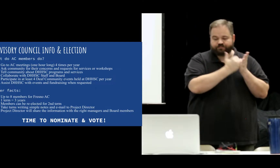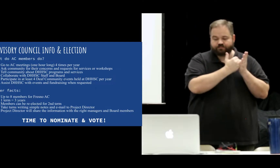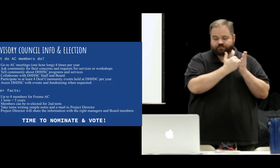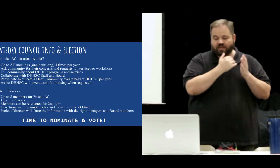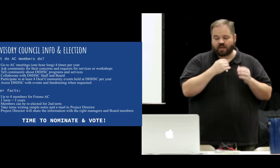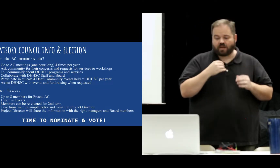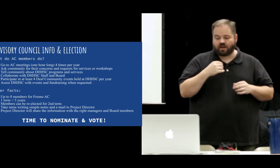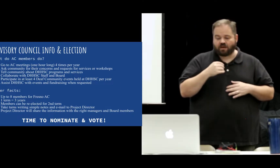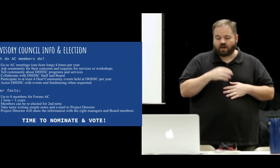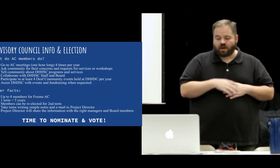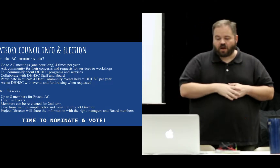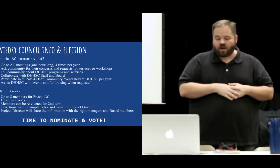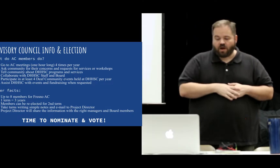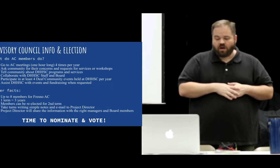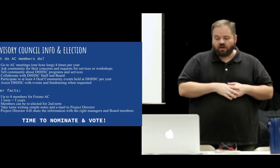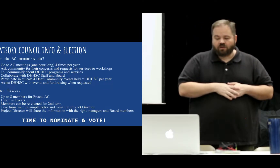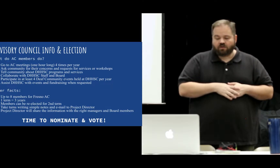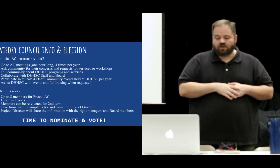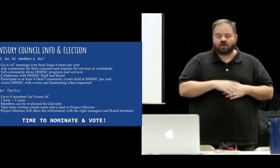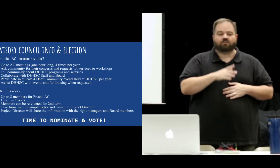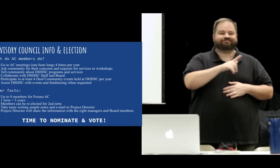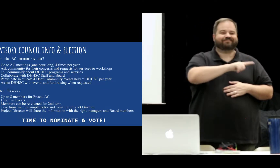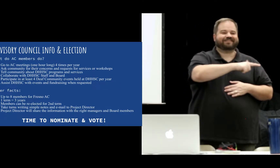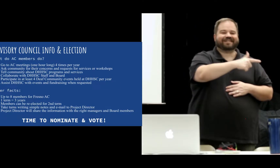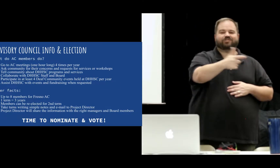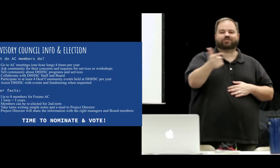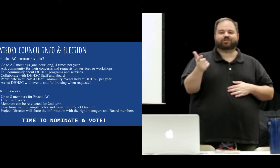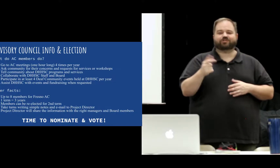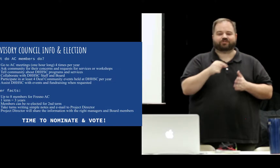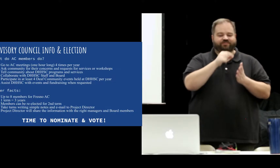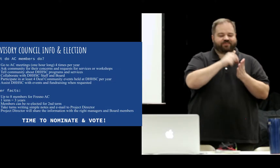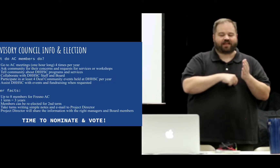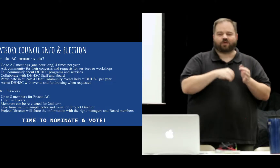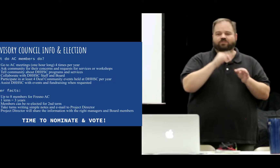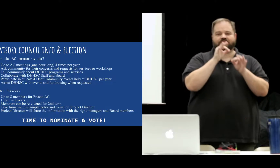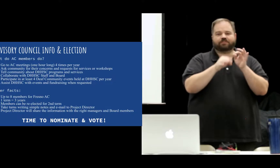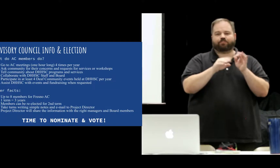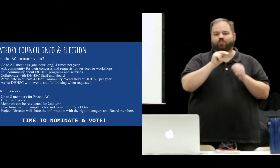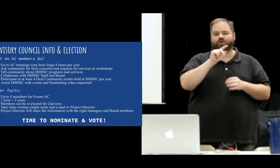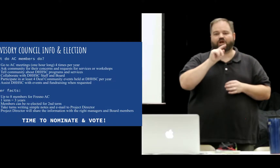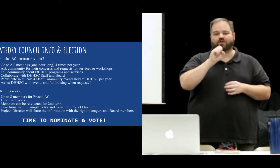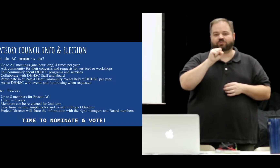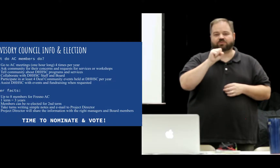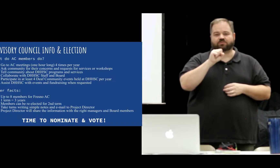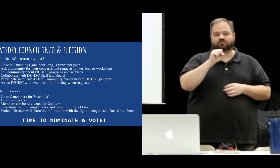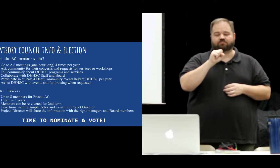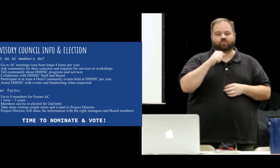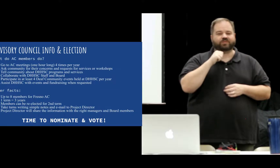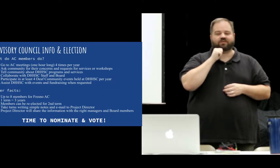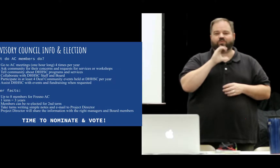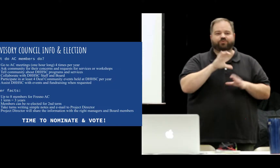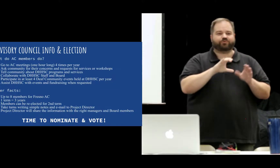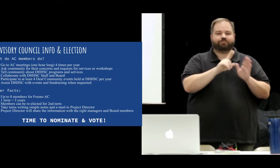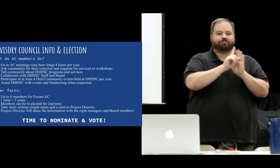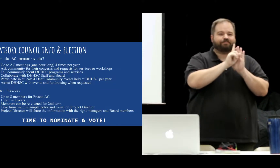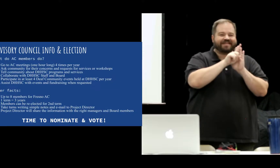it's another commitment for 3 years. And spell out simple and And members take